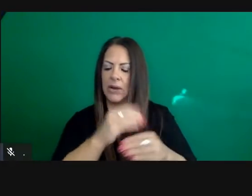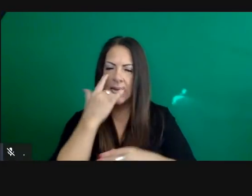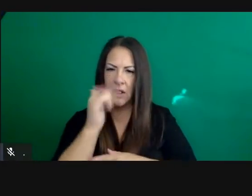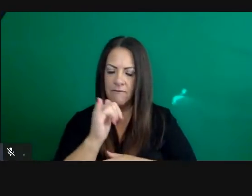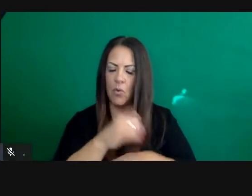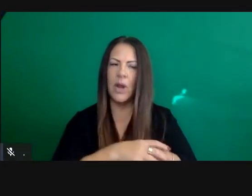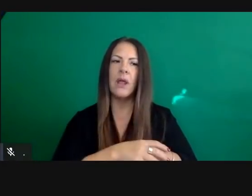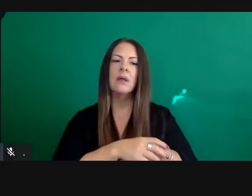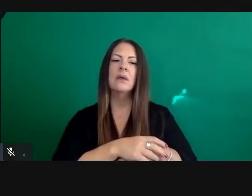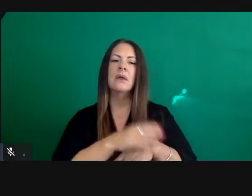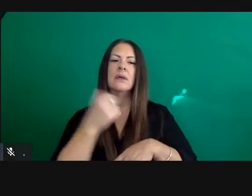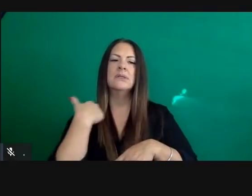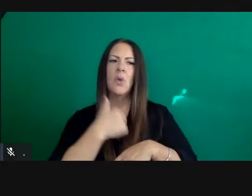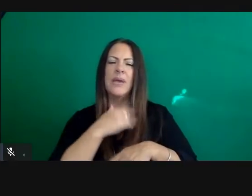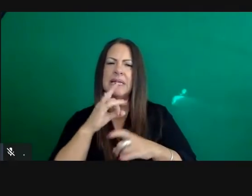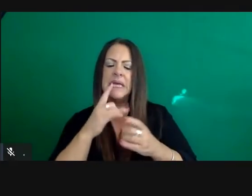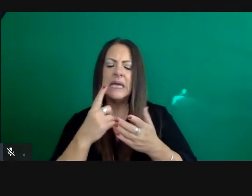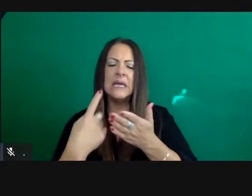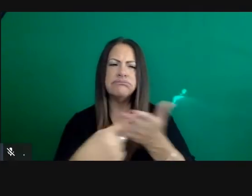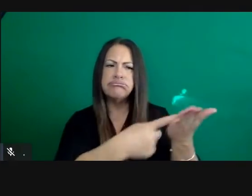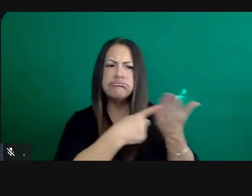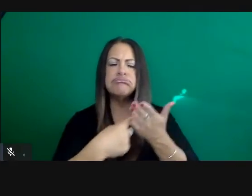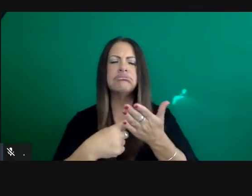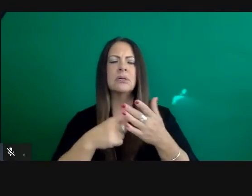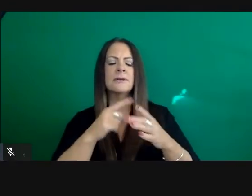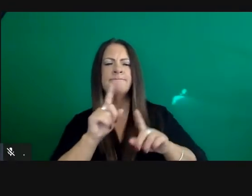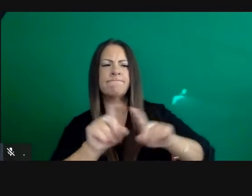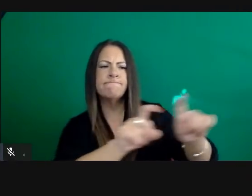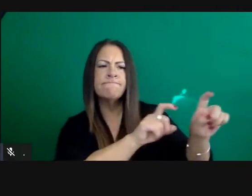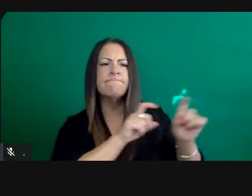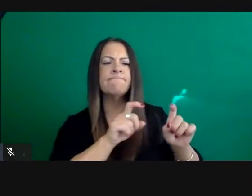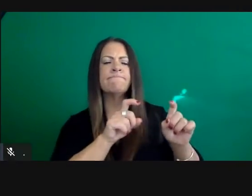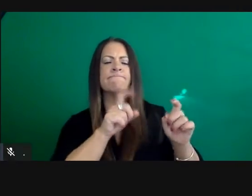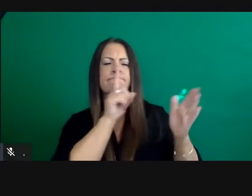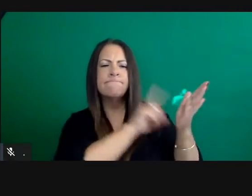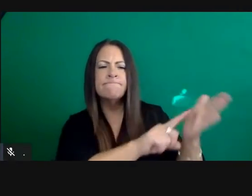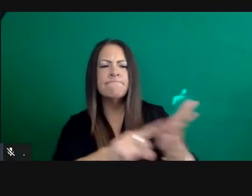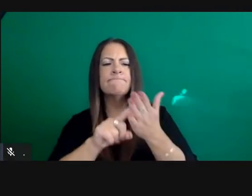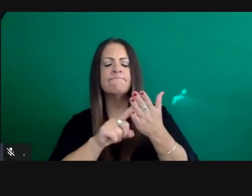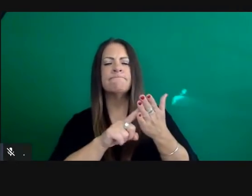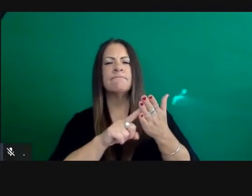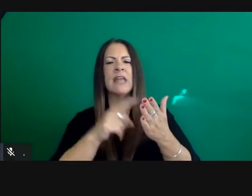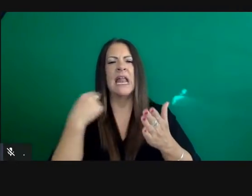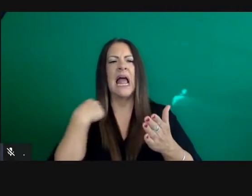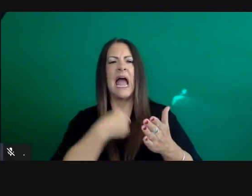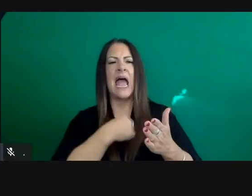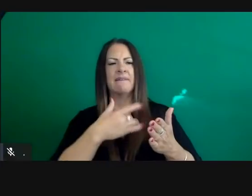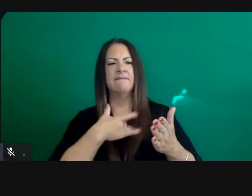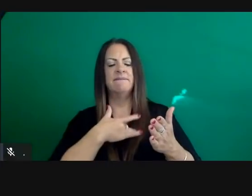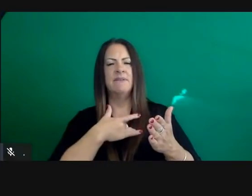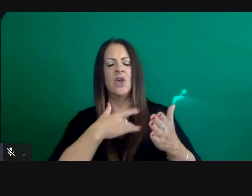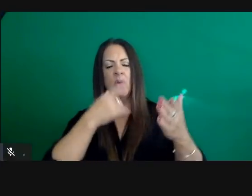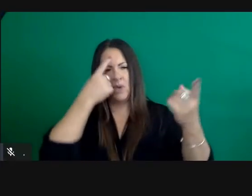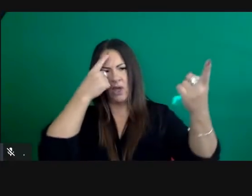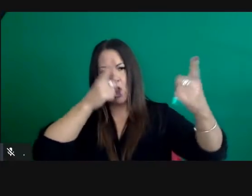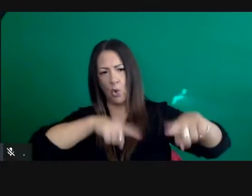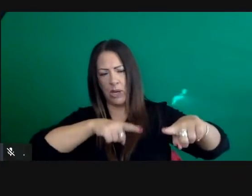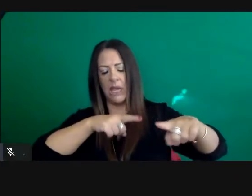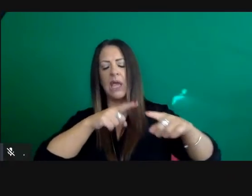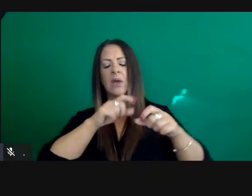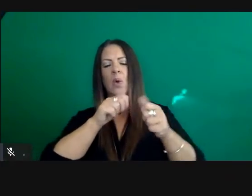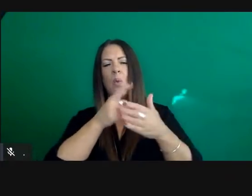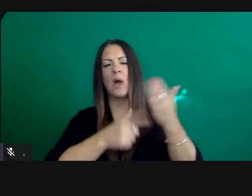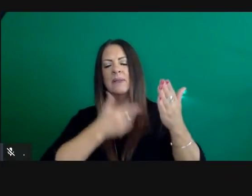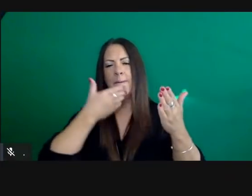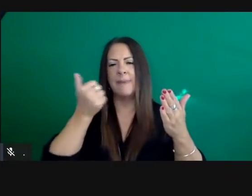operators across the state will help us land in a place that I think we can all feel confident is based on the